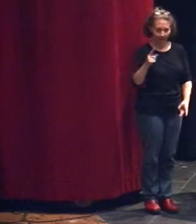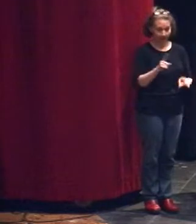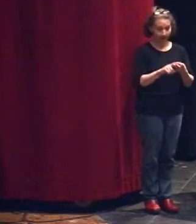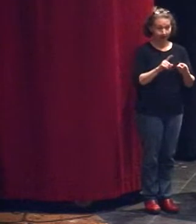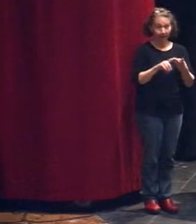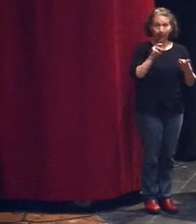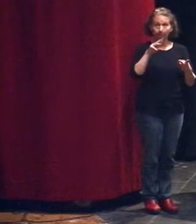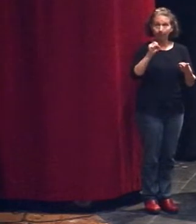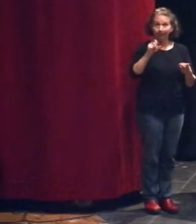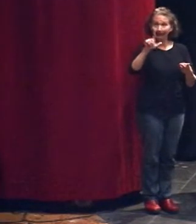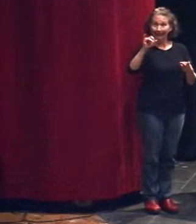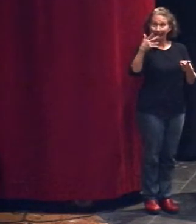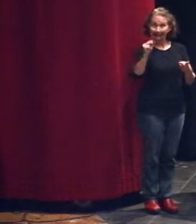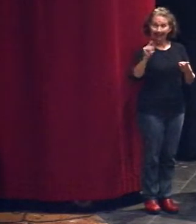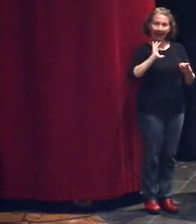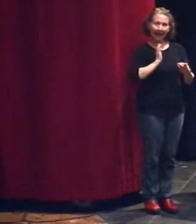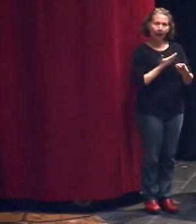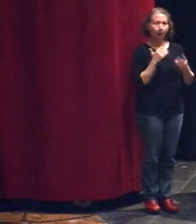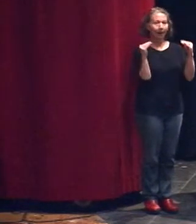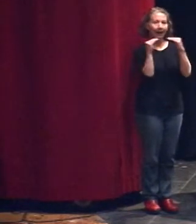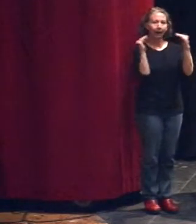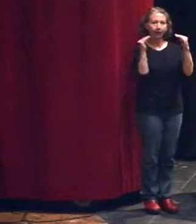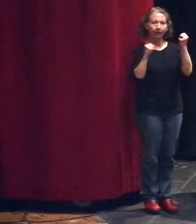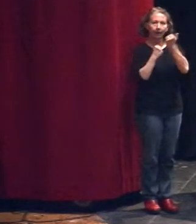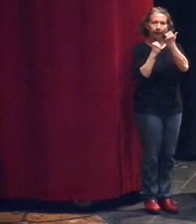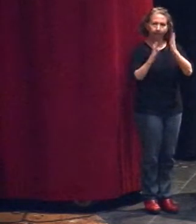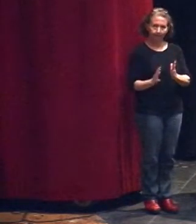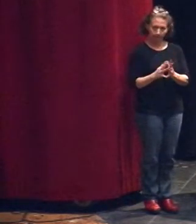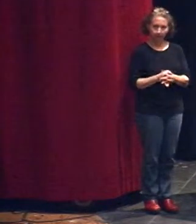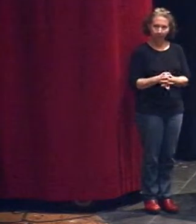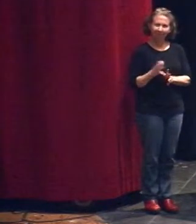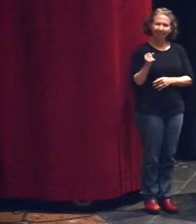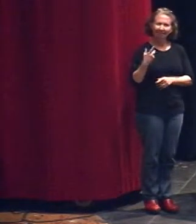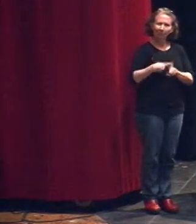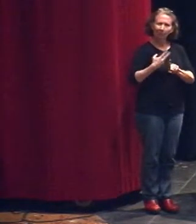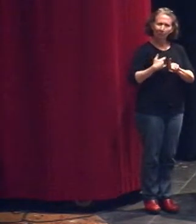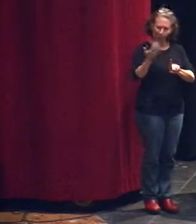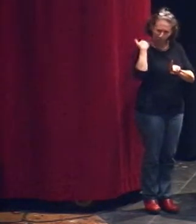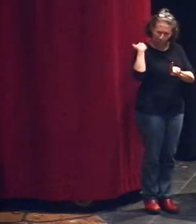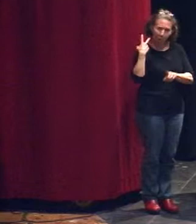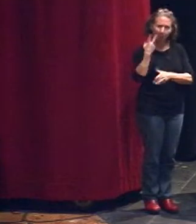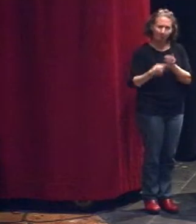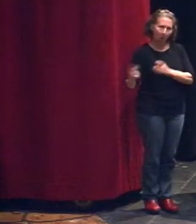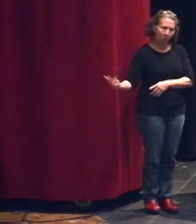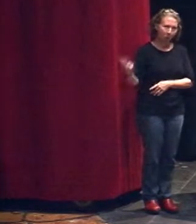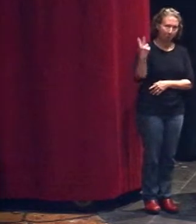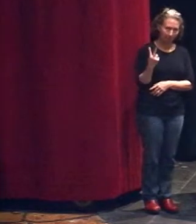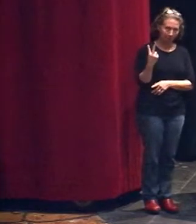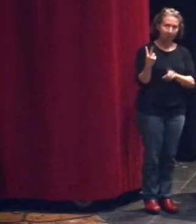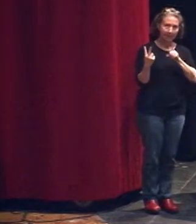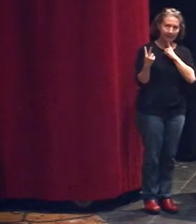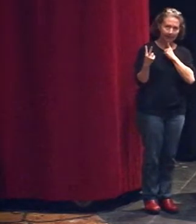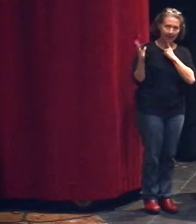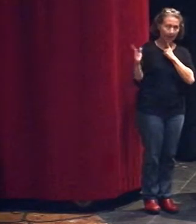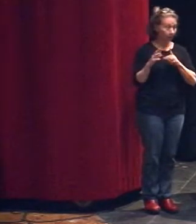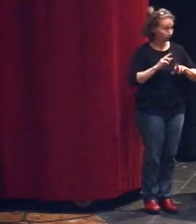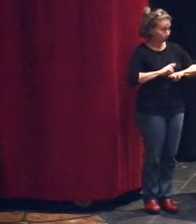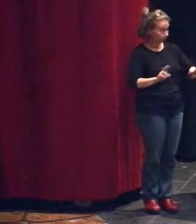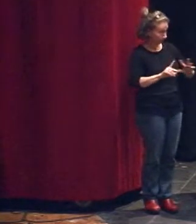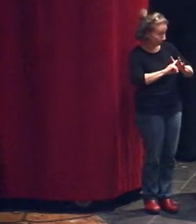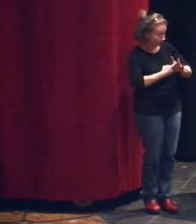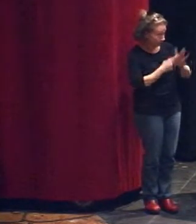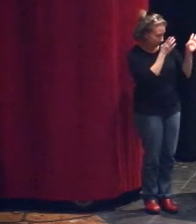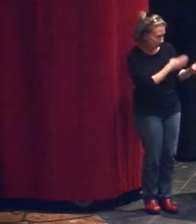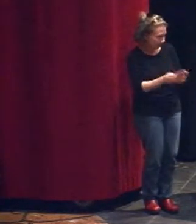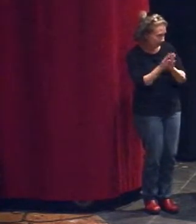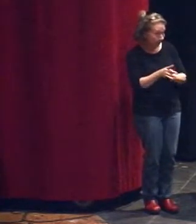two equity advocates. Months ago, they both approached me separately to say that they were ready to start planning a Black